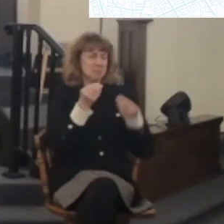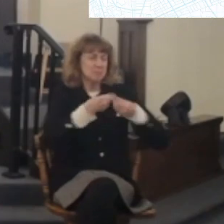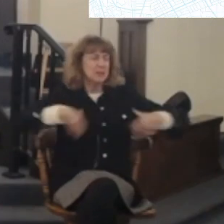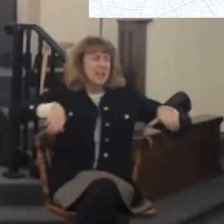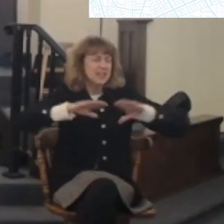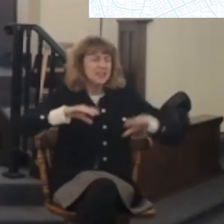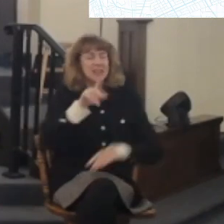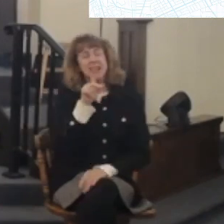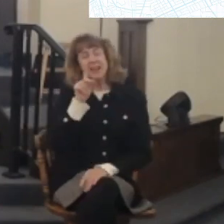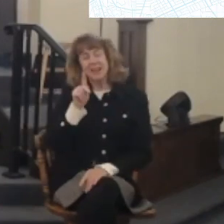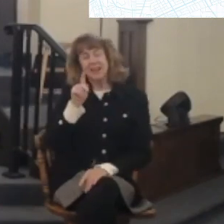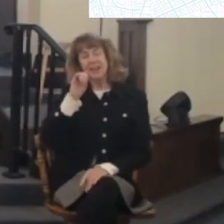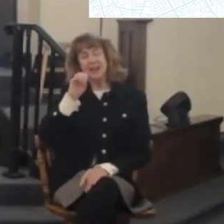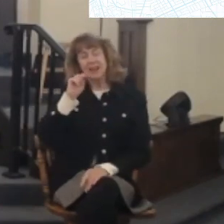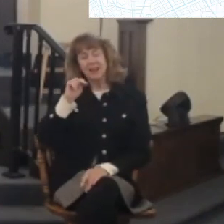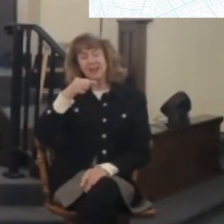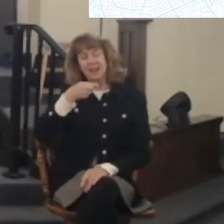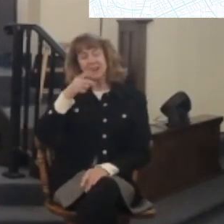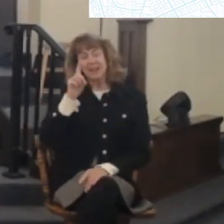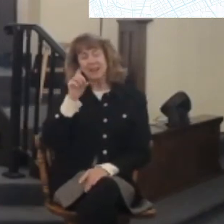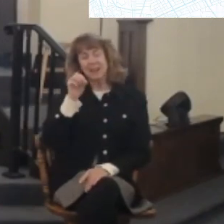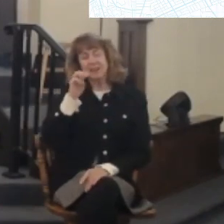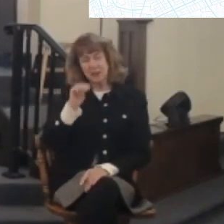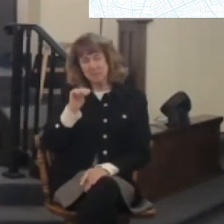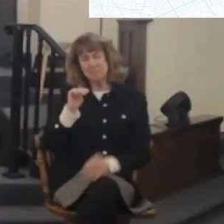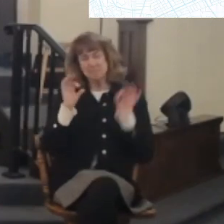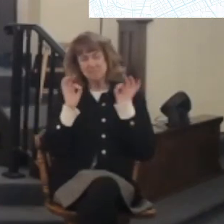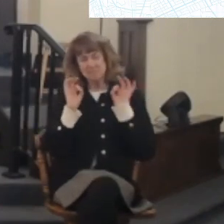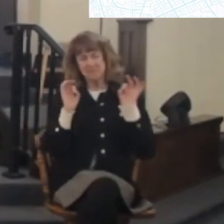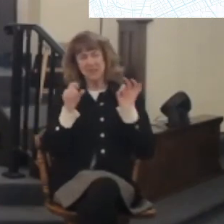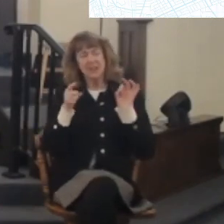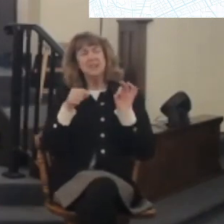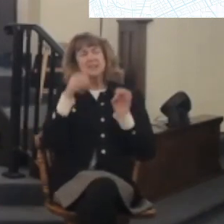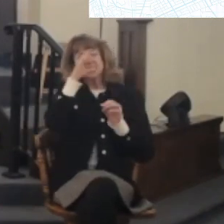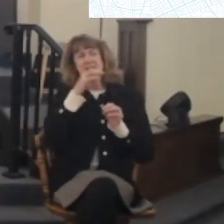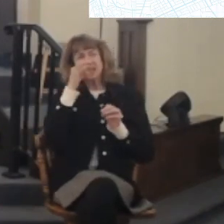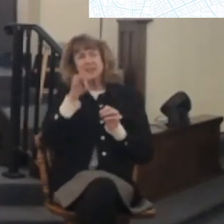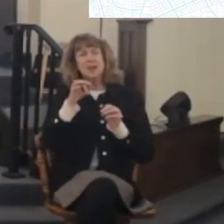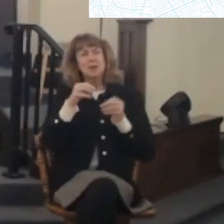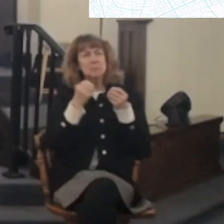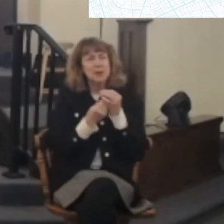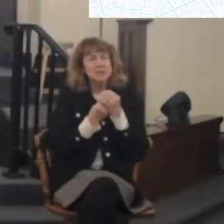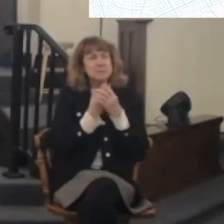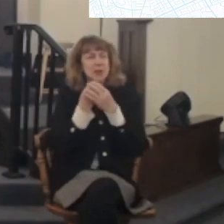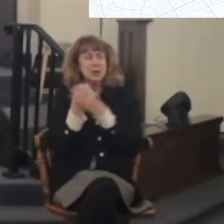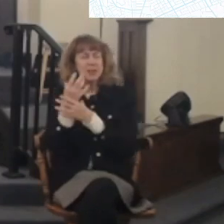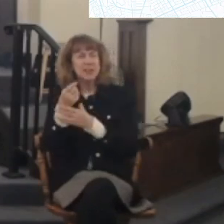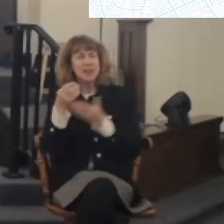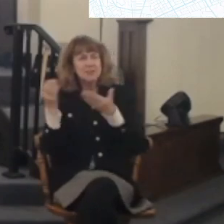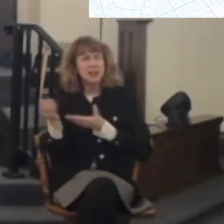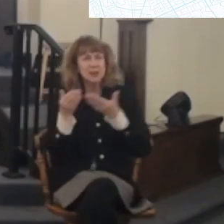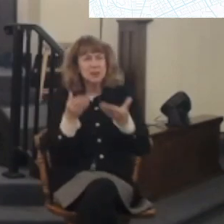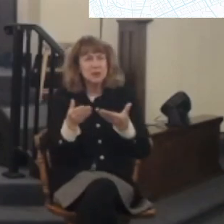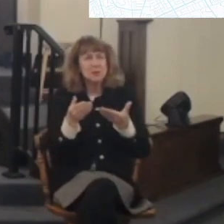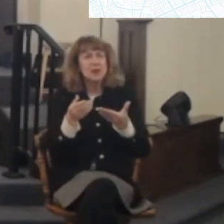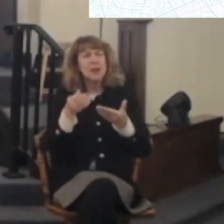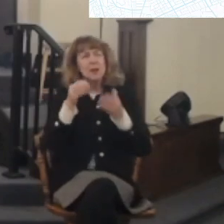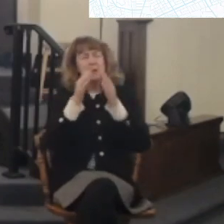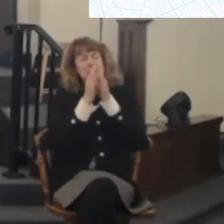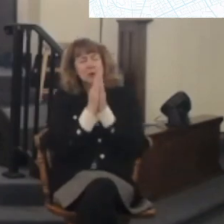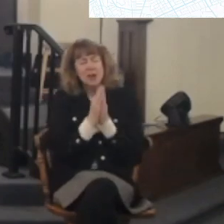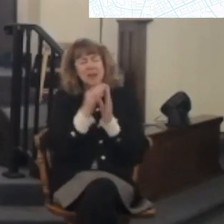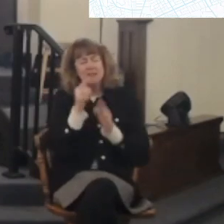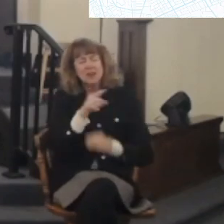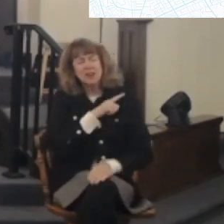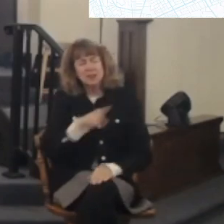Read this verse and tell me if this doesn't have a correlation. Seek the peace and prosperity of the city to which I have carried you into exile.